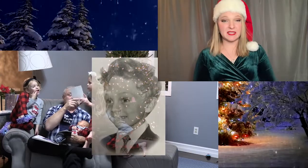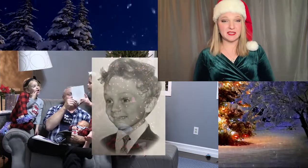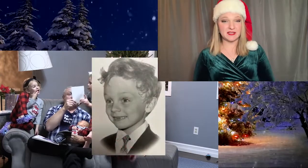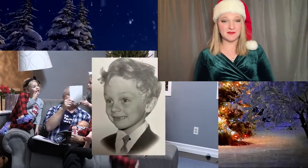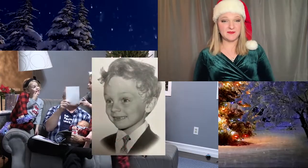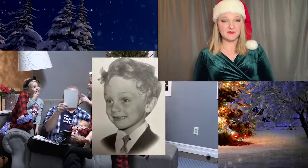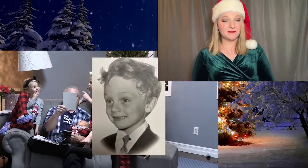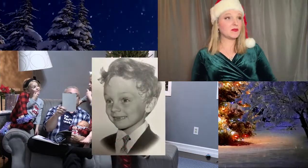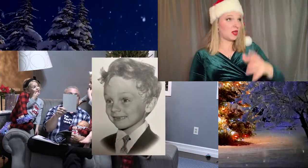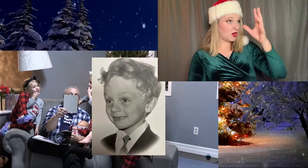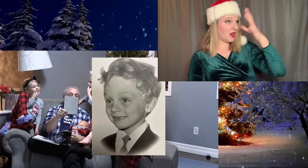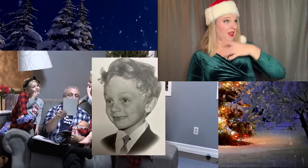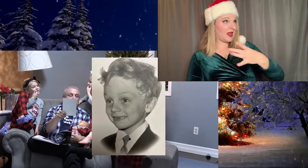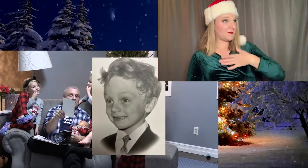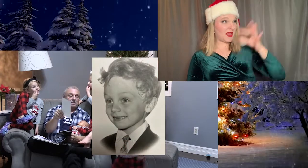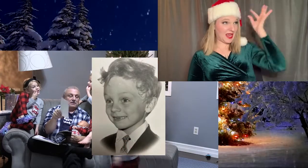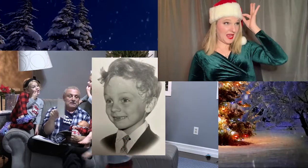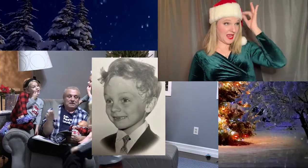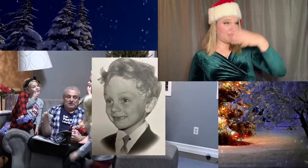No, I love feet. Do you like Grandpa's hair?